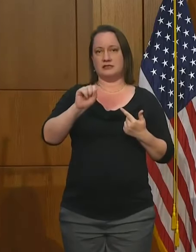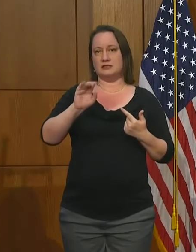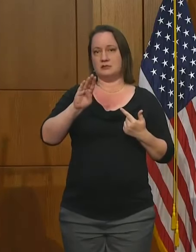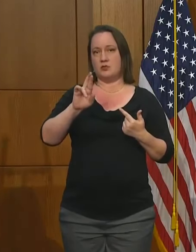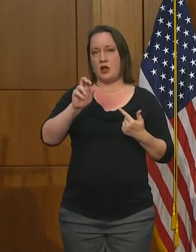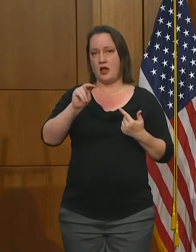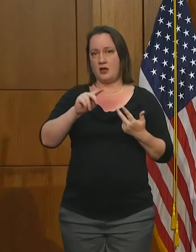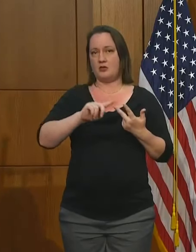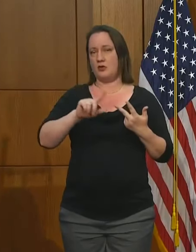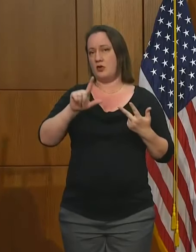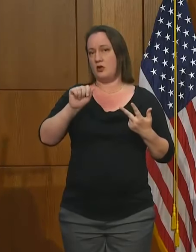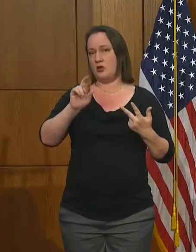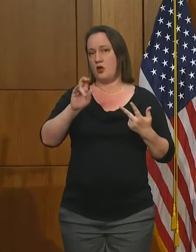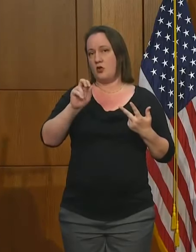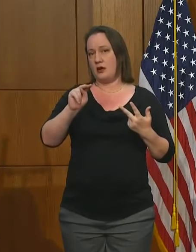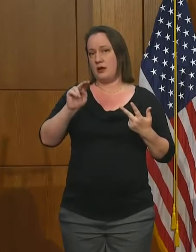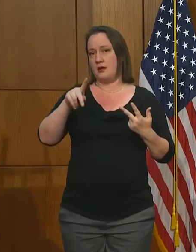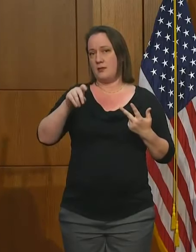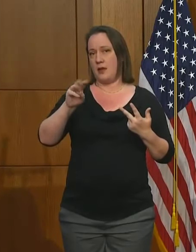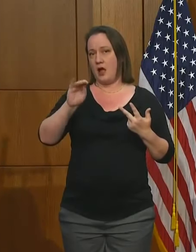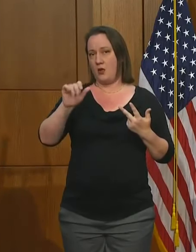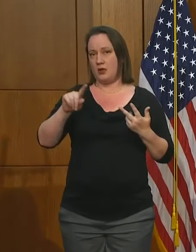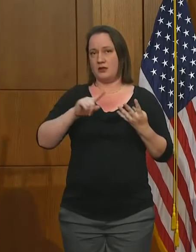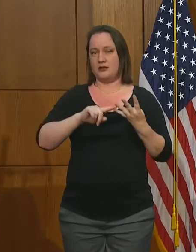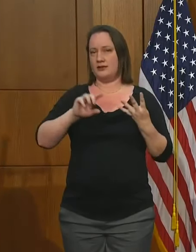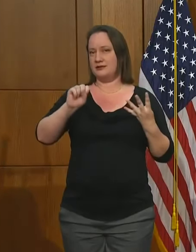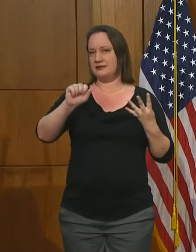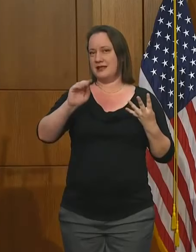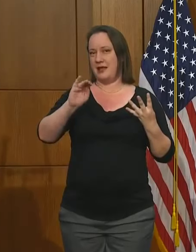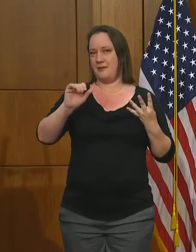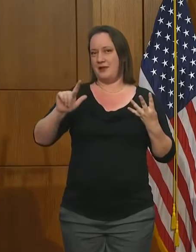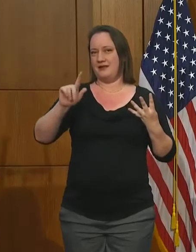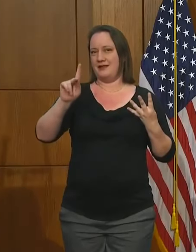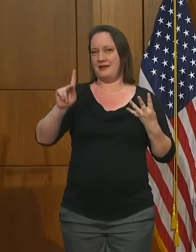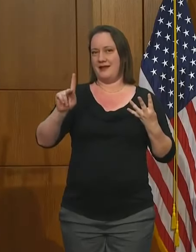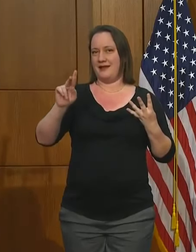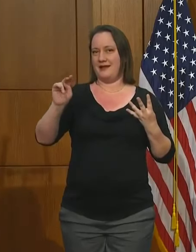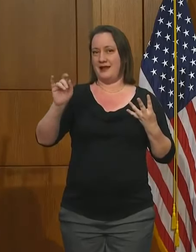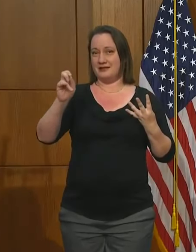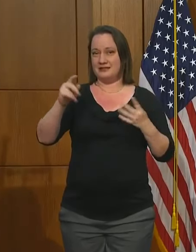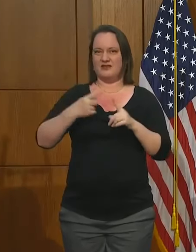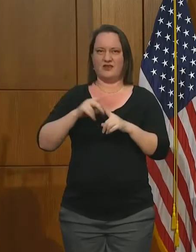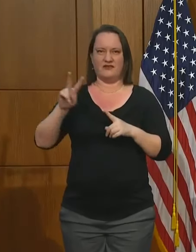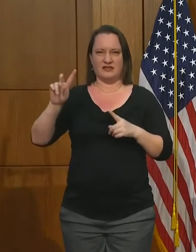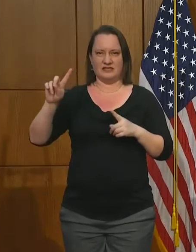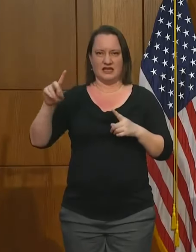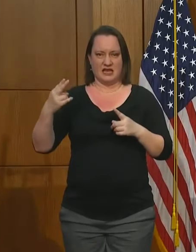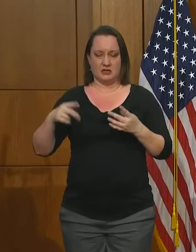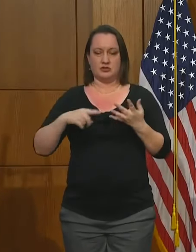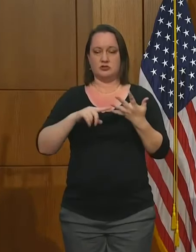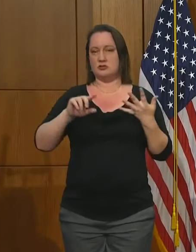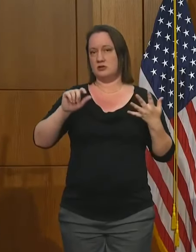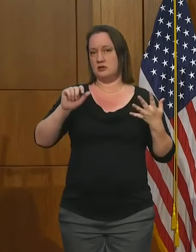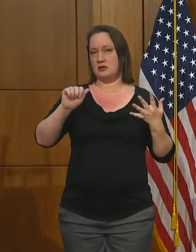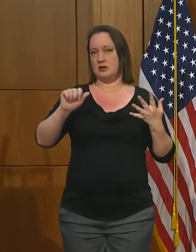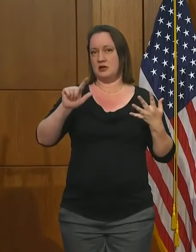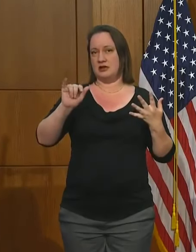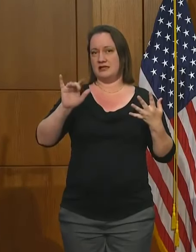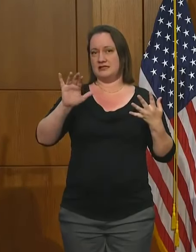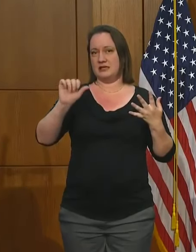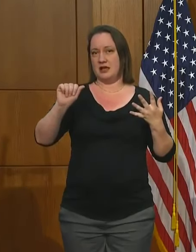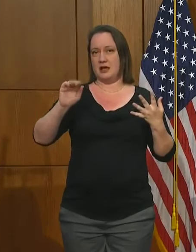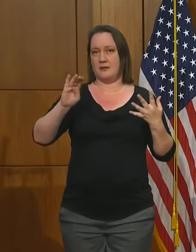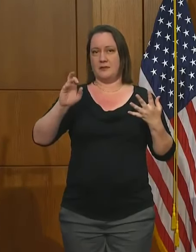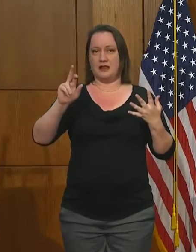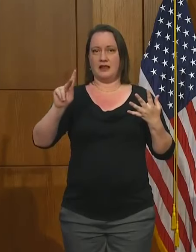Emergency Management, Sable K. Nelson, as I mentioned, from the Virginia Department of Health, and Ms. Alacia Black Hackett from